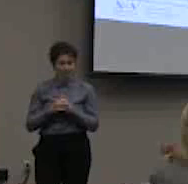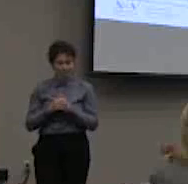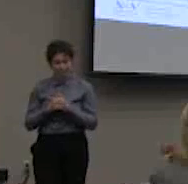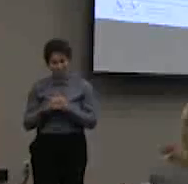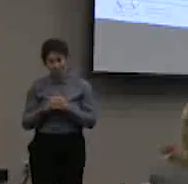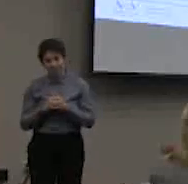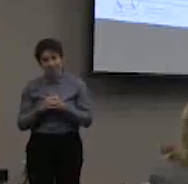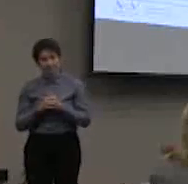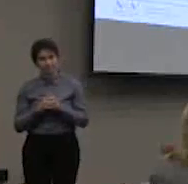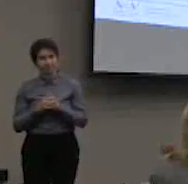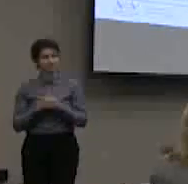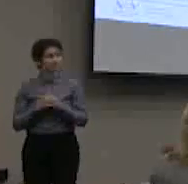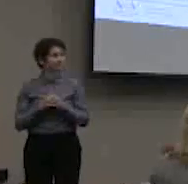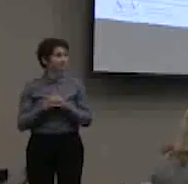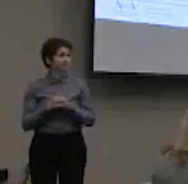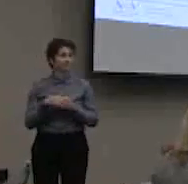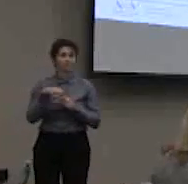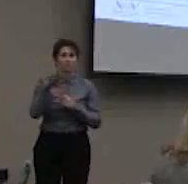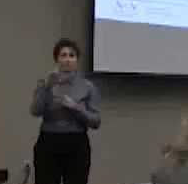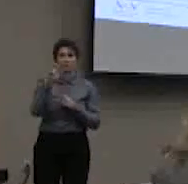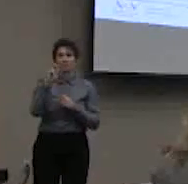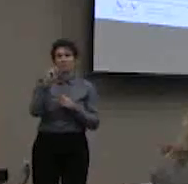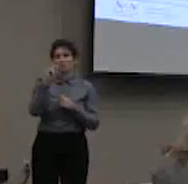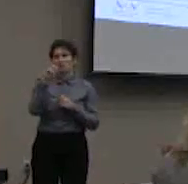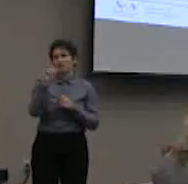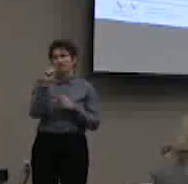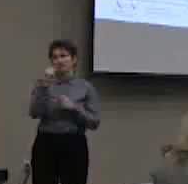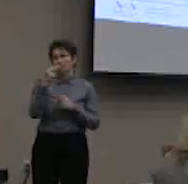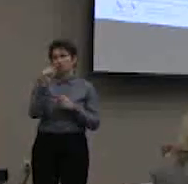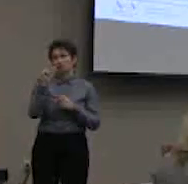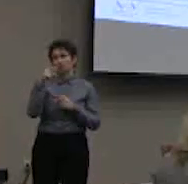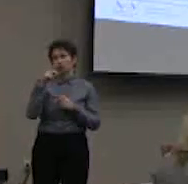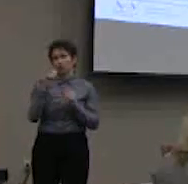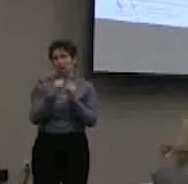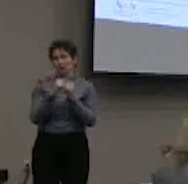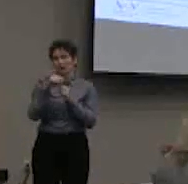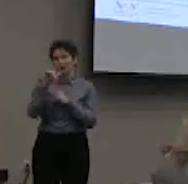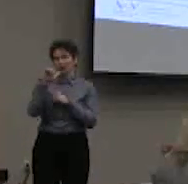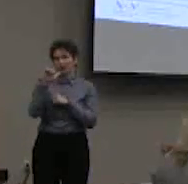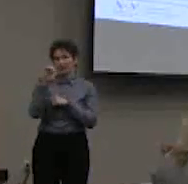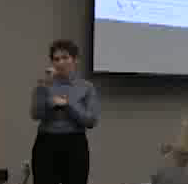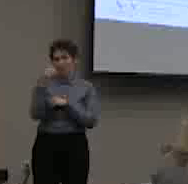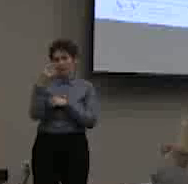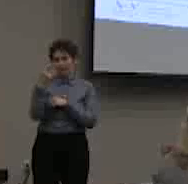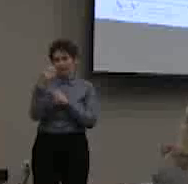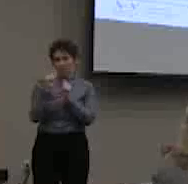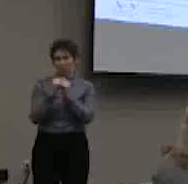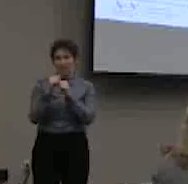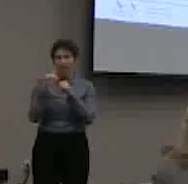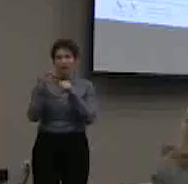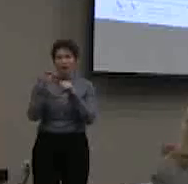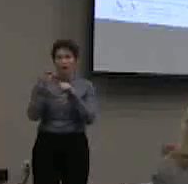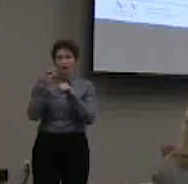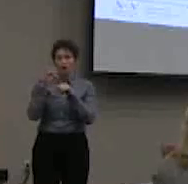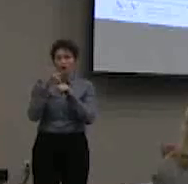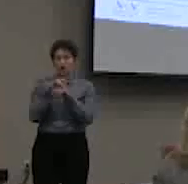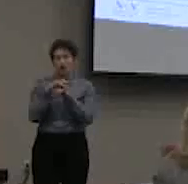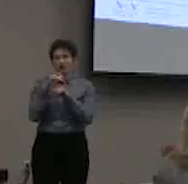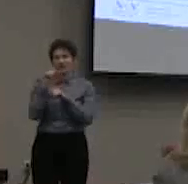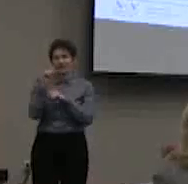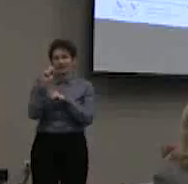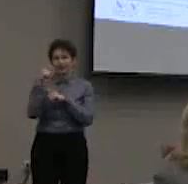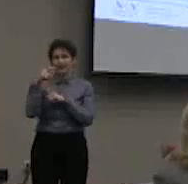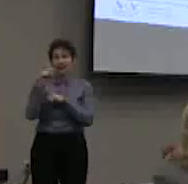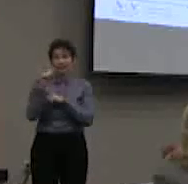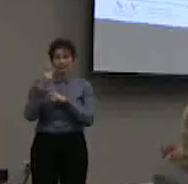Charlotte with the Louisiana Department of Health with Early Steps. And actually, we are planning to ask our Department